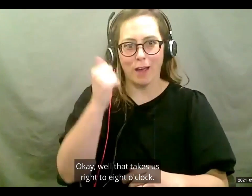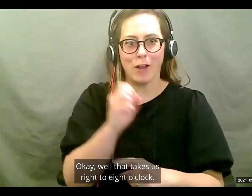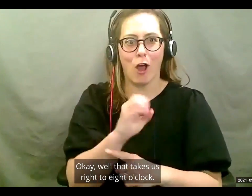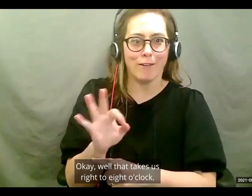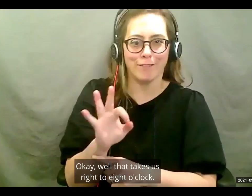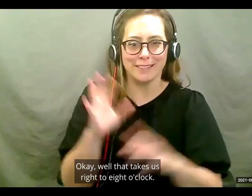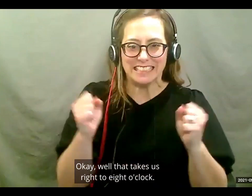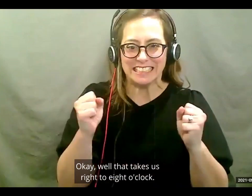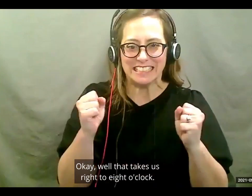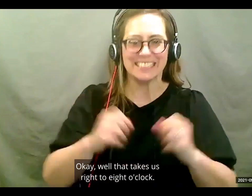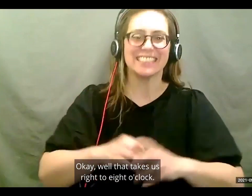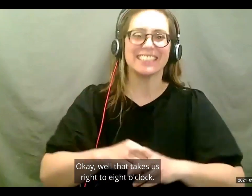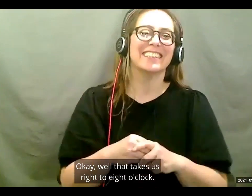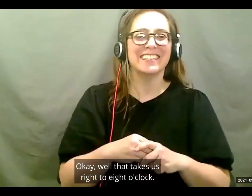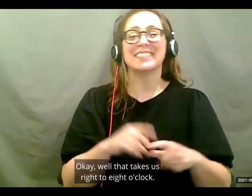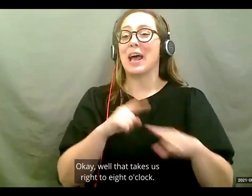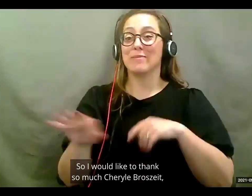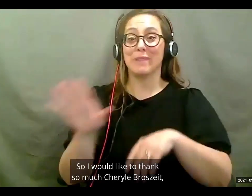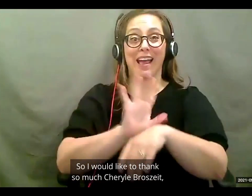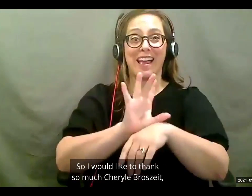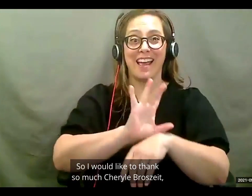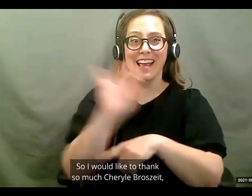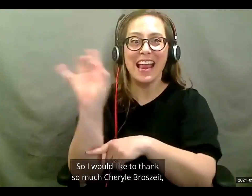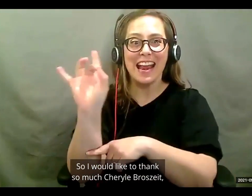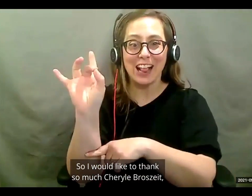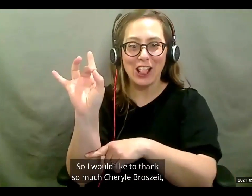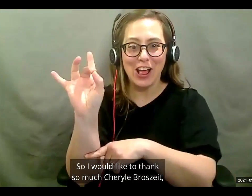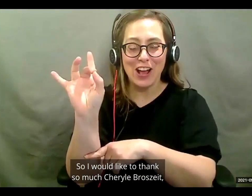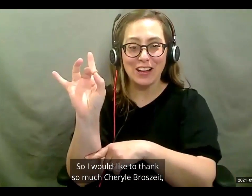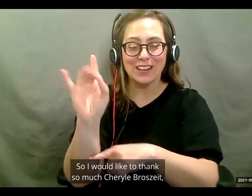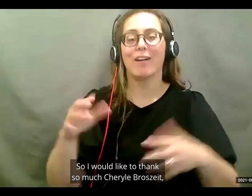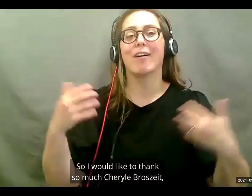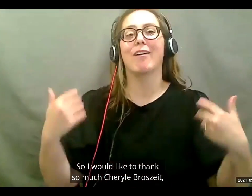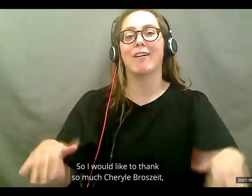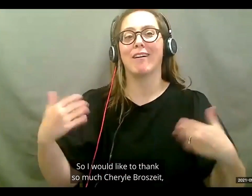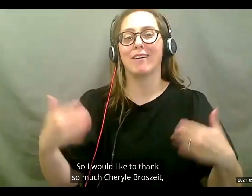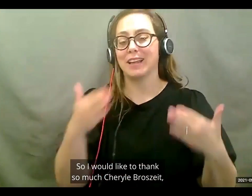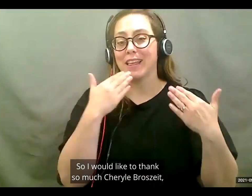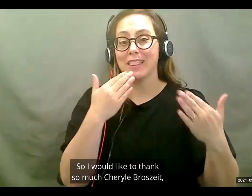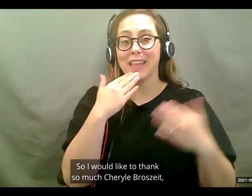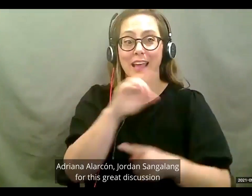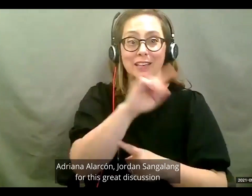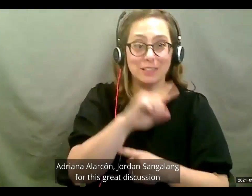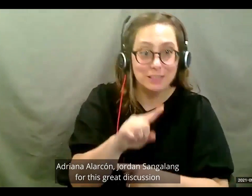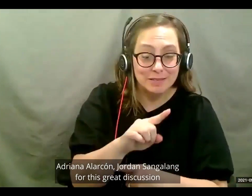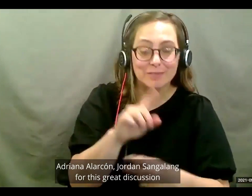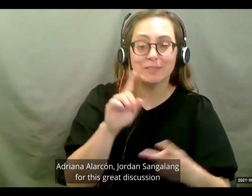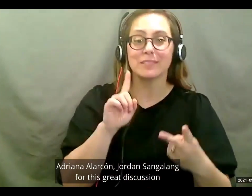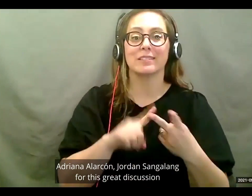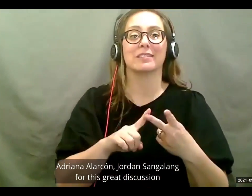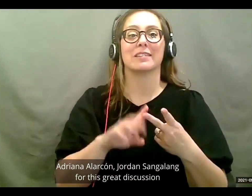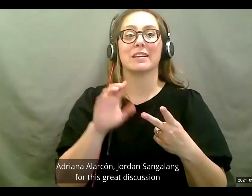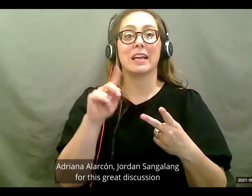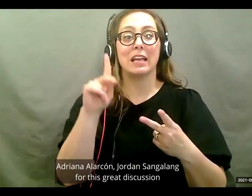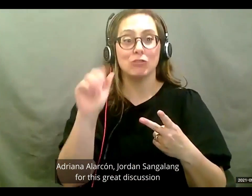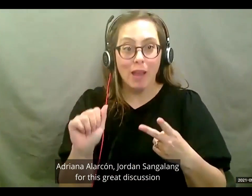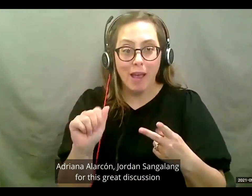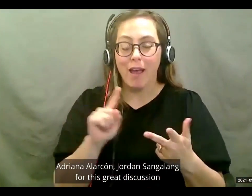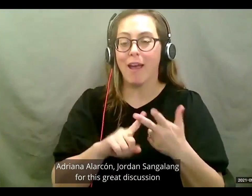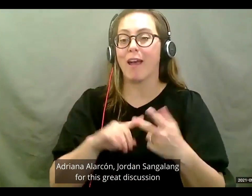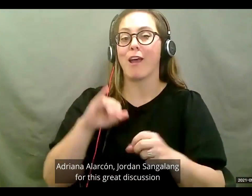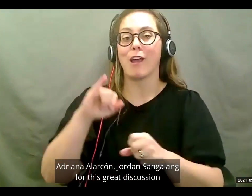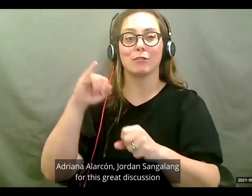Okay, well, that takes us right to 8:00. So I would like to thank so much Cheryle Broszeit, Adriana Alarcón,